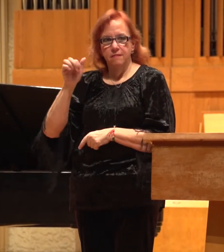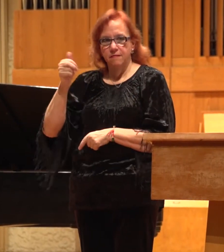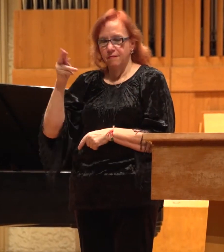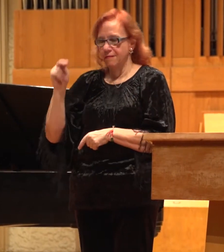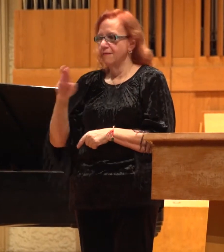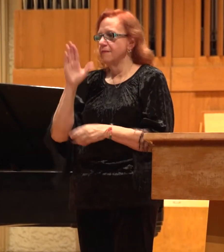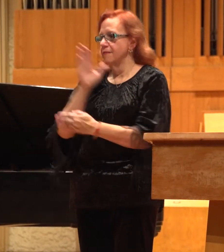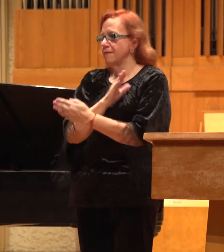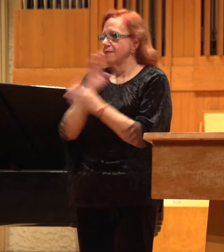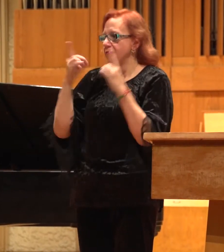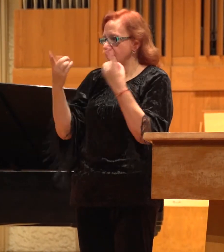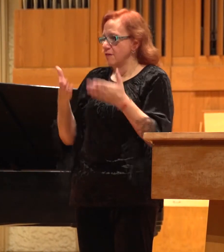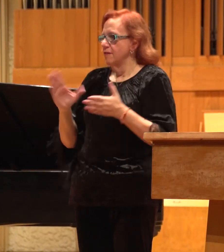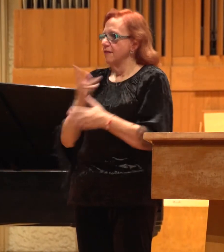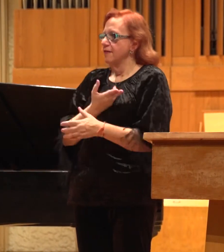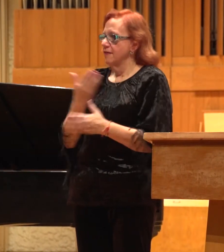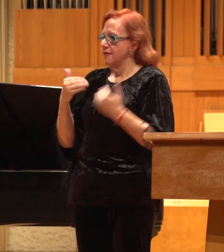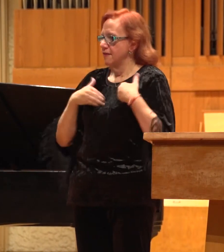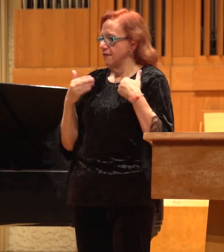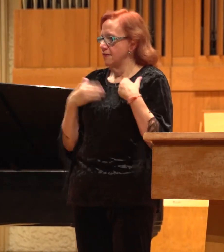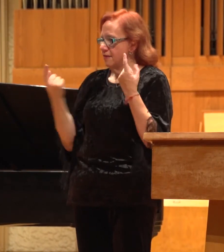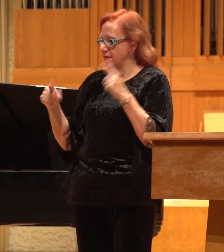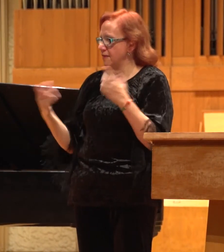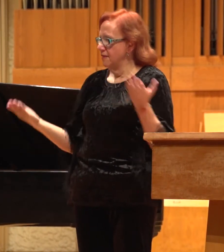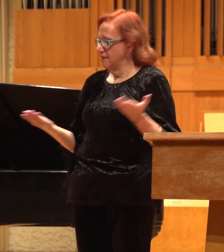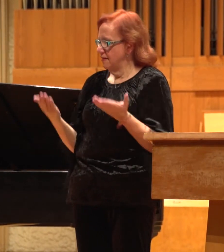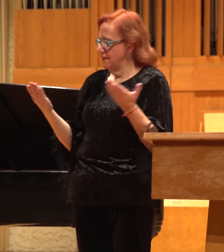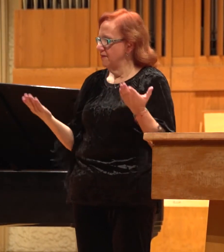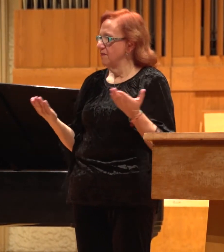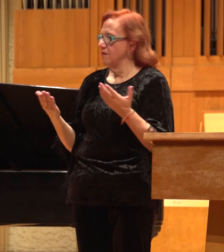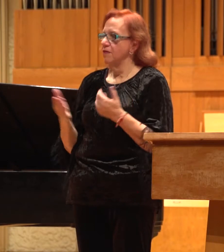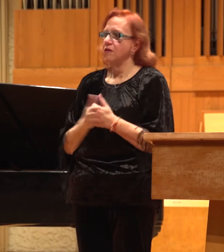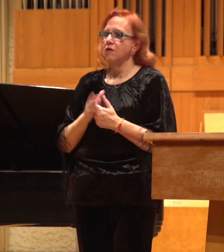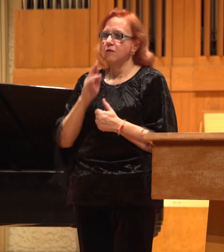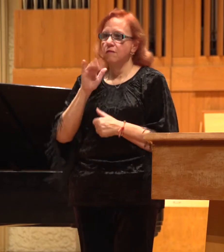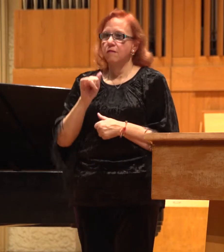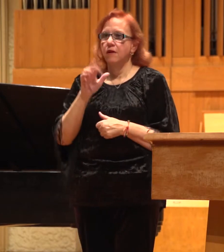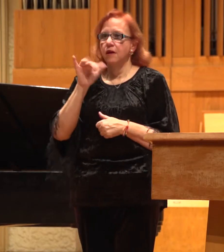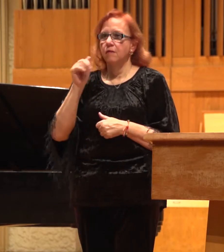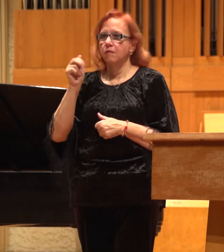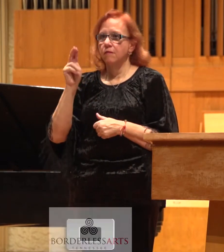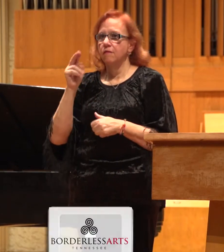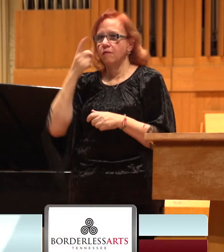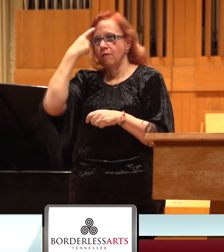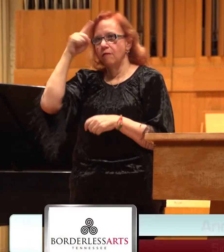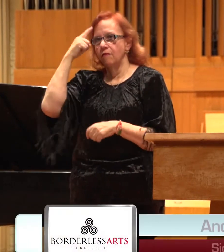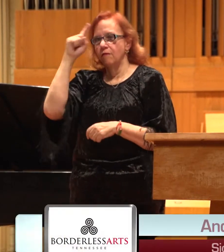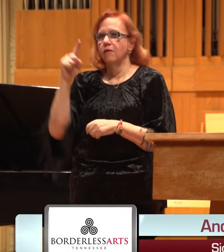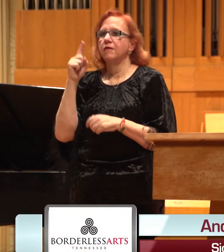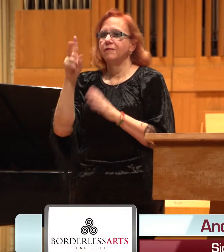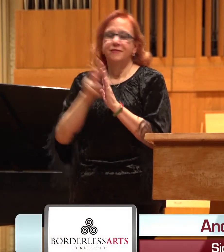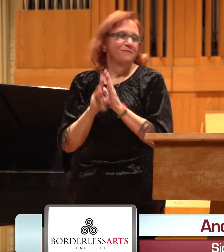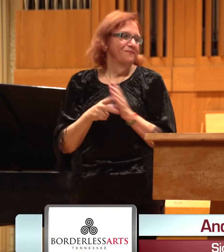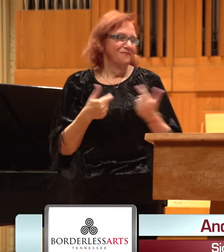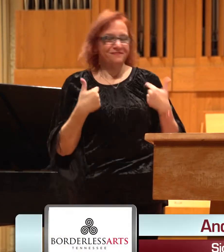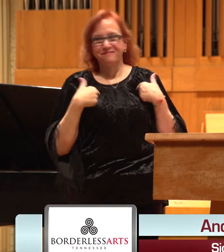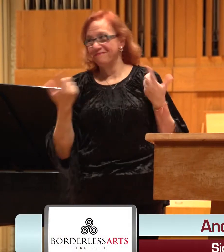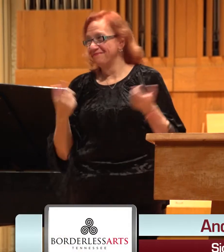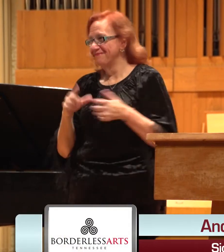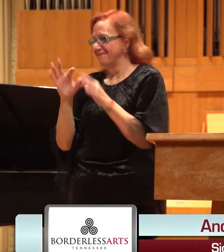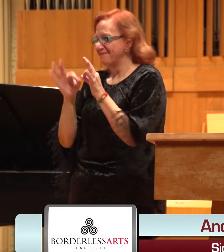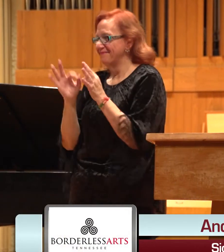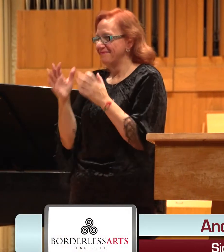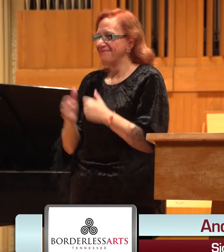music department for allowing us to host the event here. Ray Kuhn for his video work, and Andrea Baker for her sign